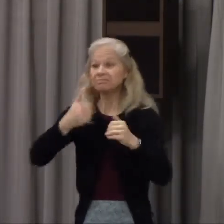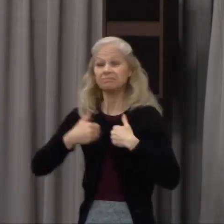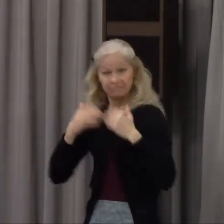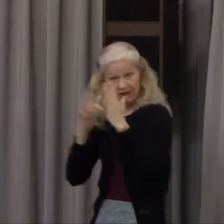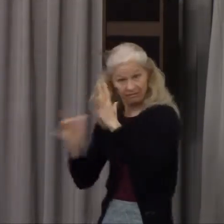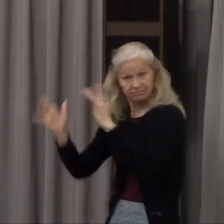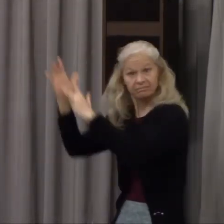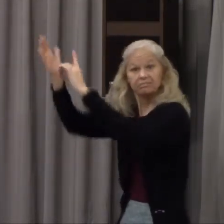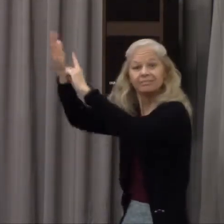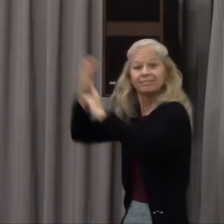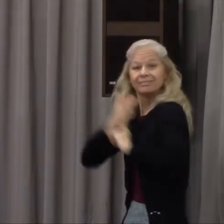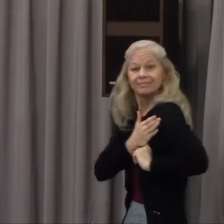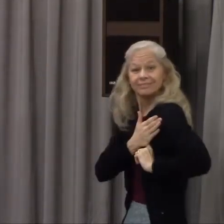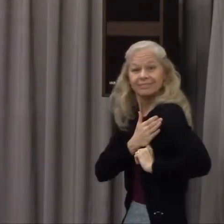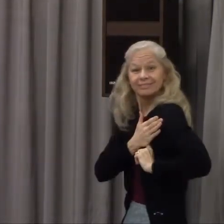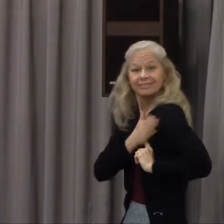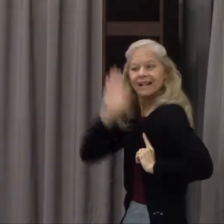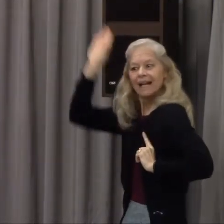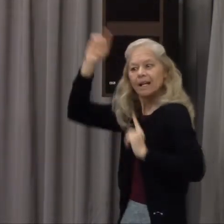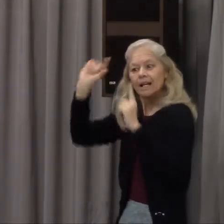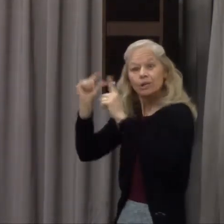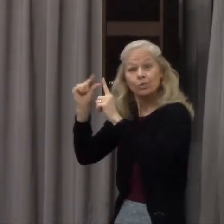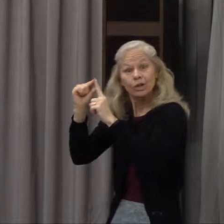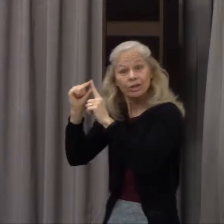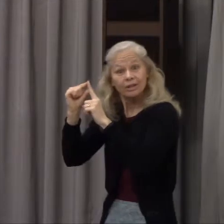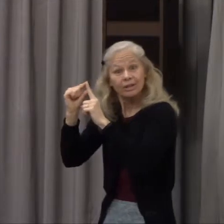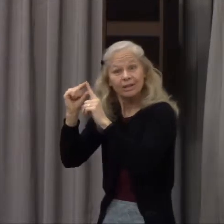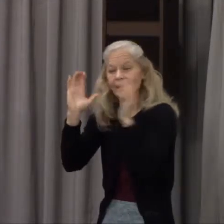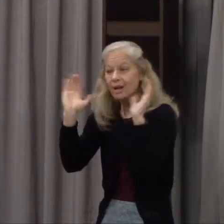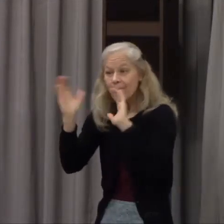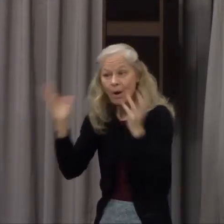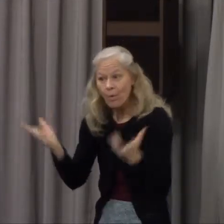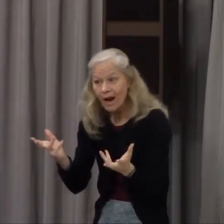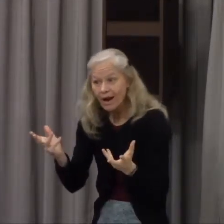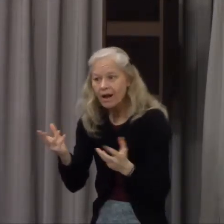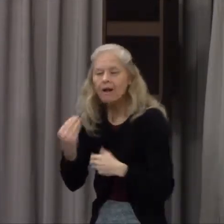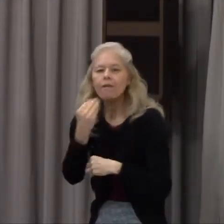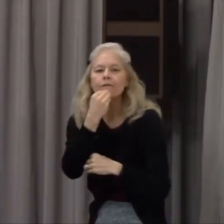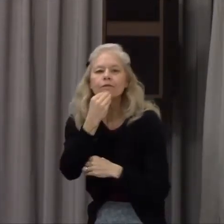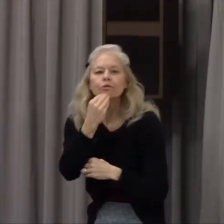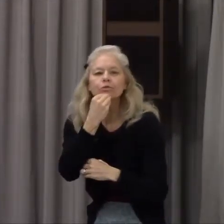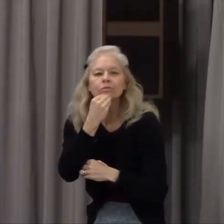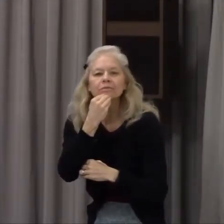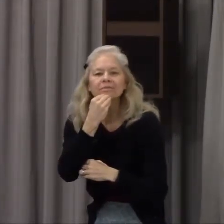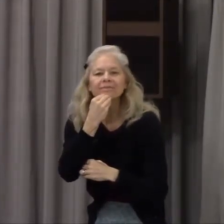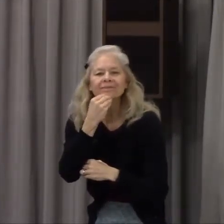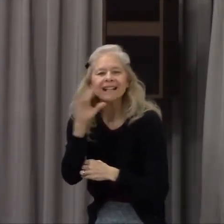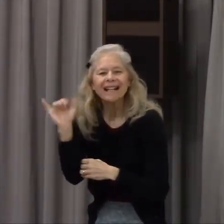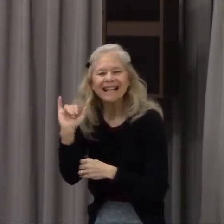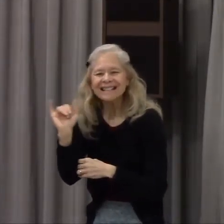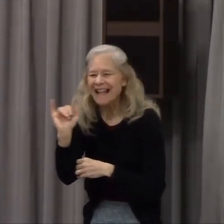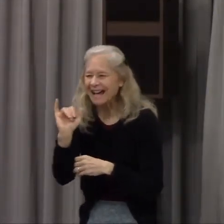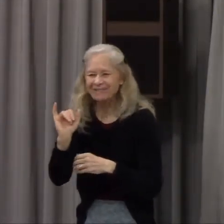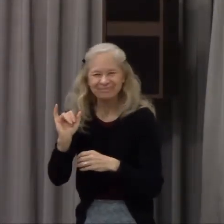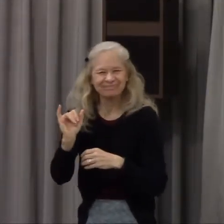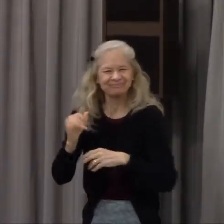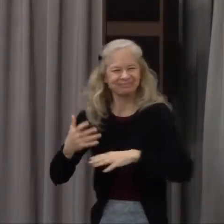You know, you look forward to dinner, and you have that good dinner, and it's just satisfying. It's like a food that cheers the heart.